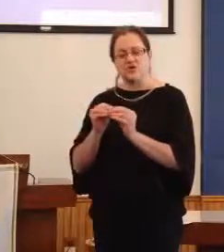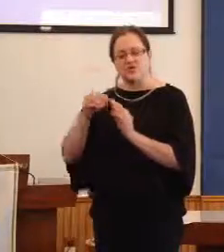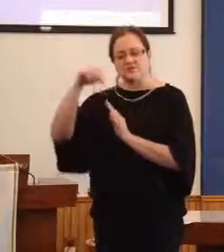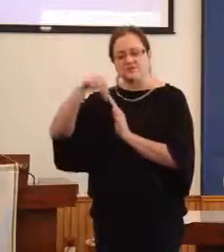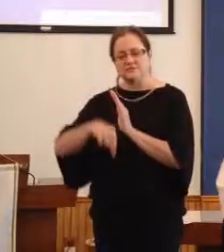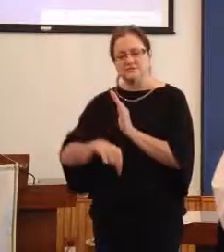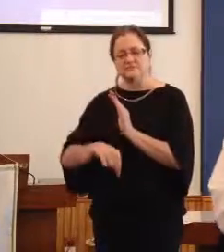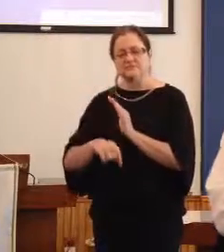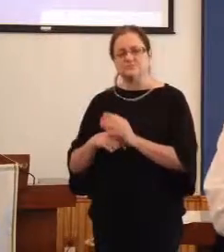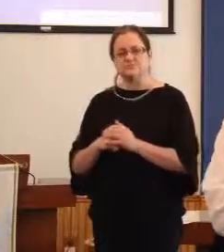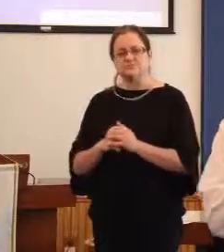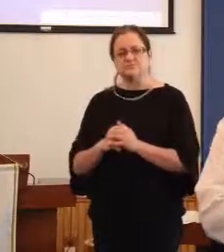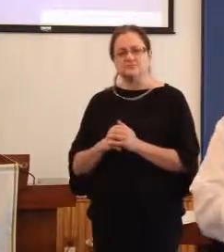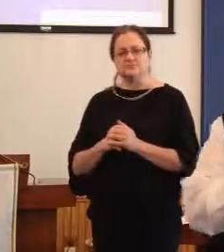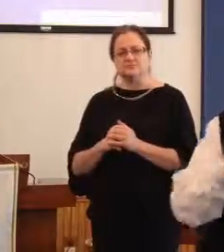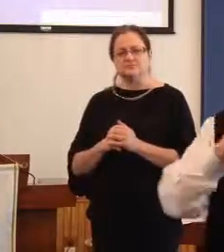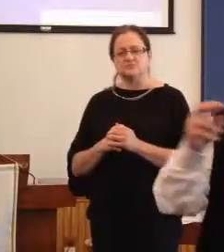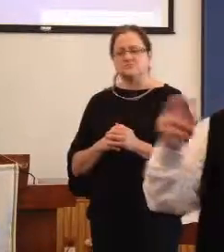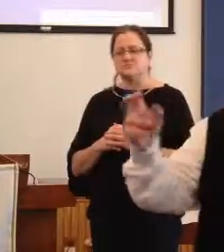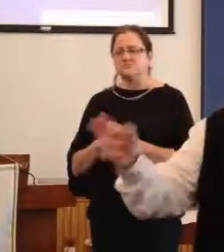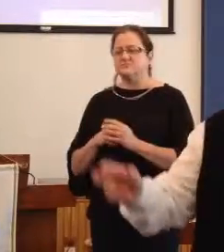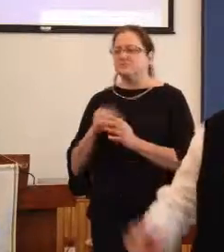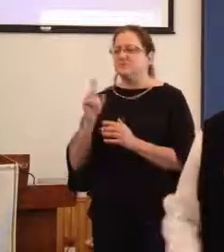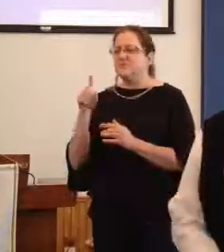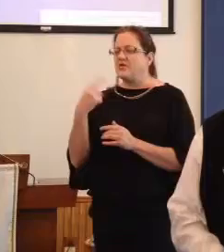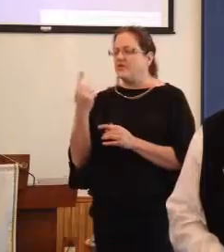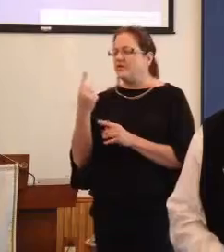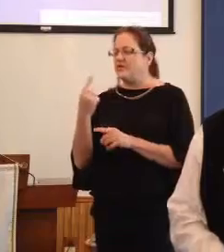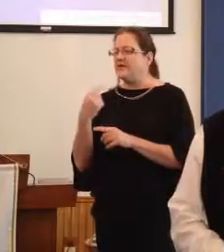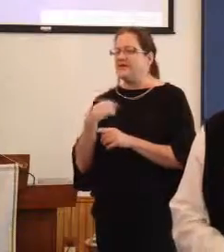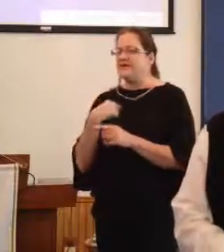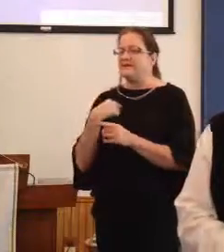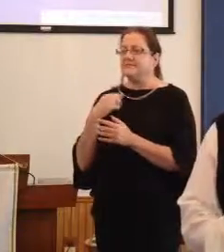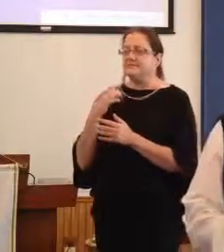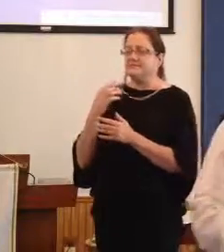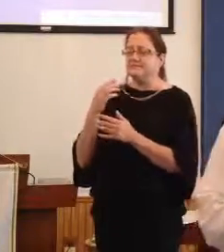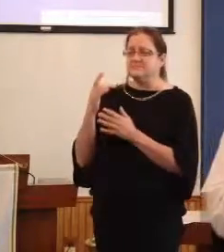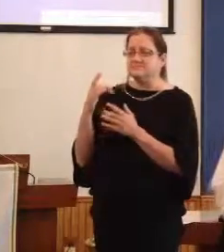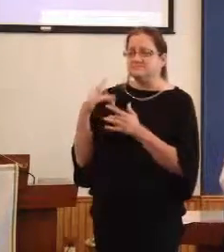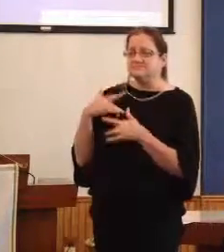They'd seen miracles, not just sleight of hand.